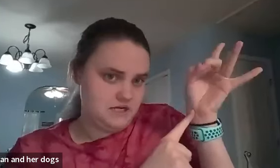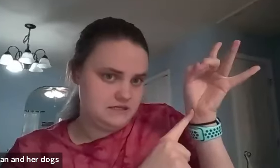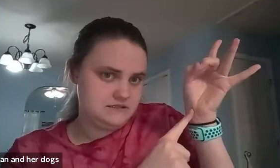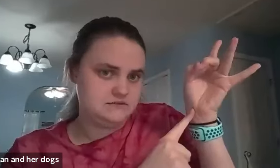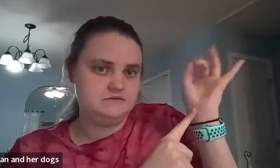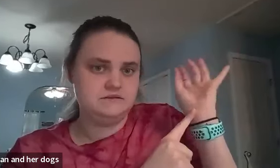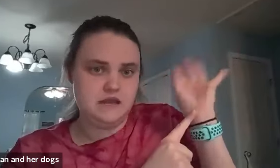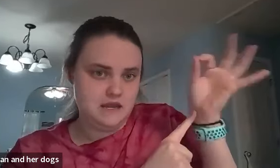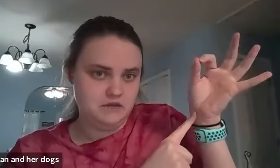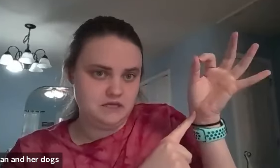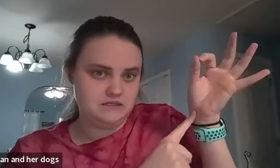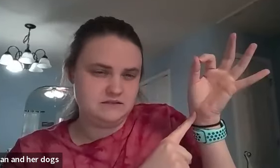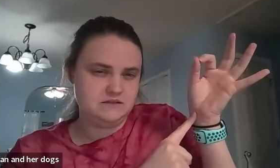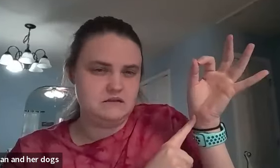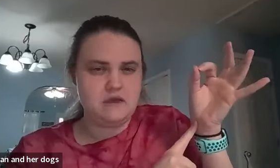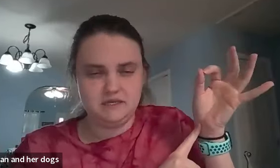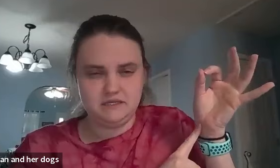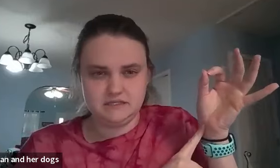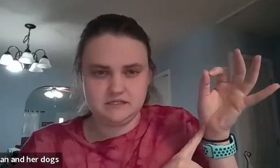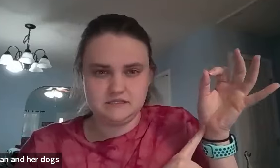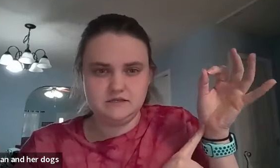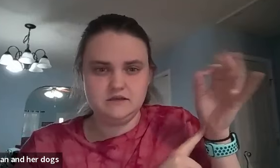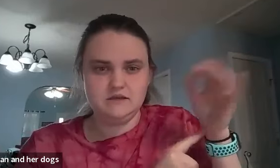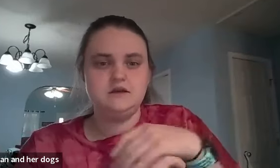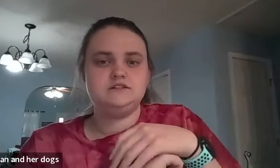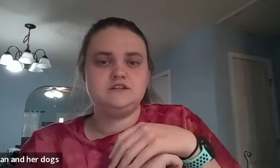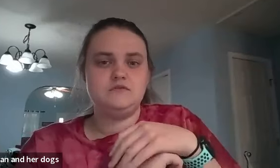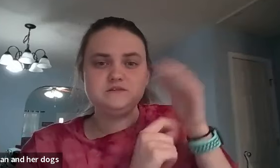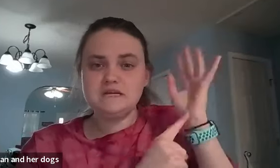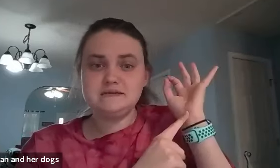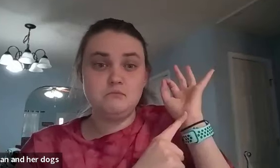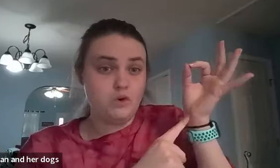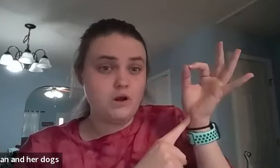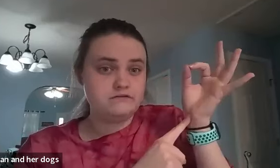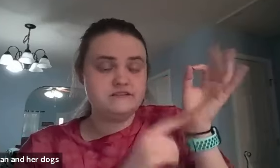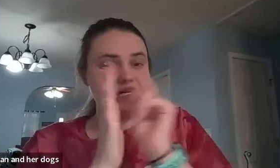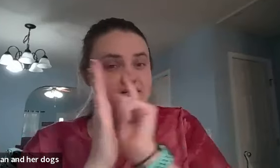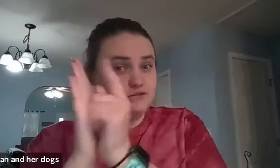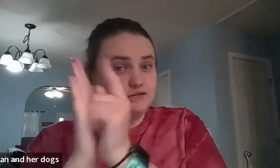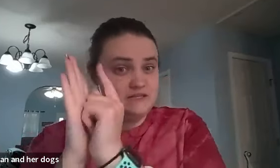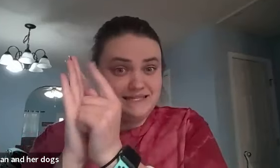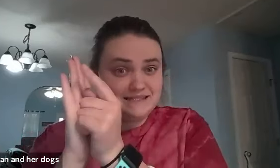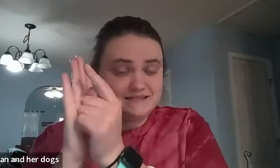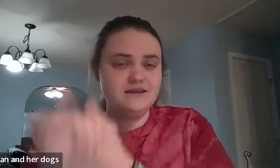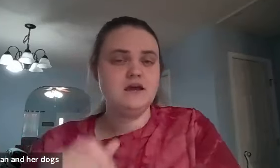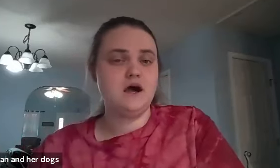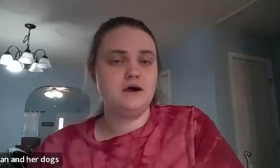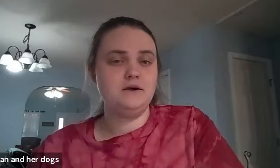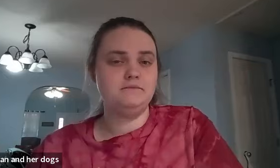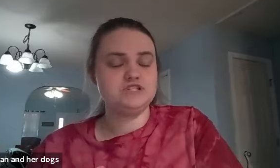8 minutes, 9 minutes, if that makes sense. So this one I see more often than I do see minutes, which I